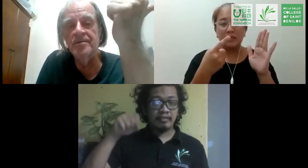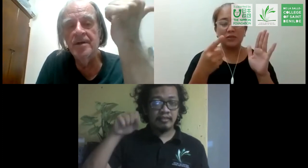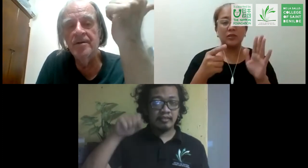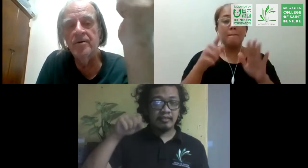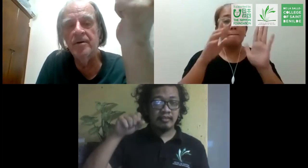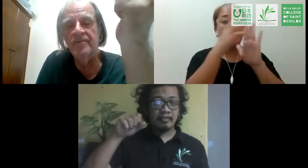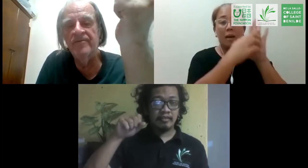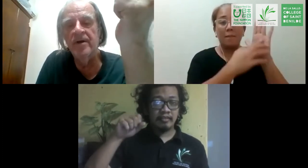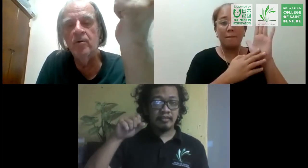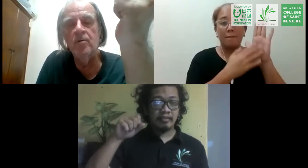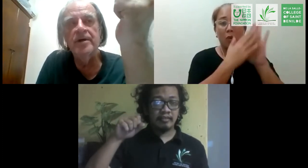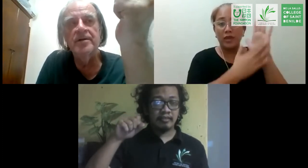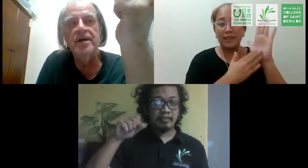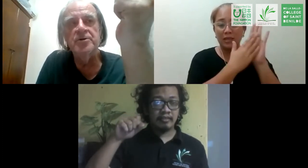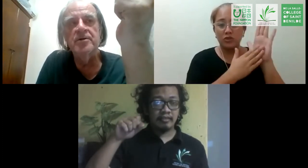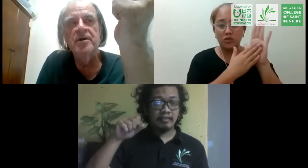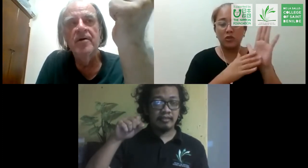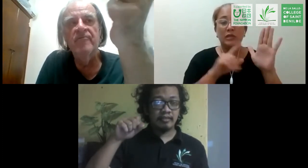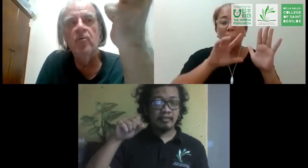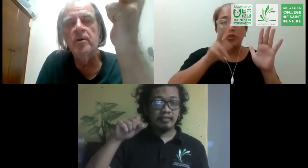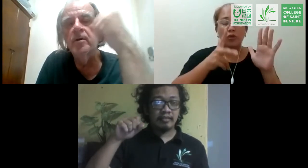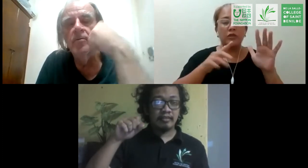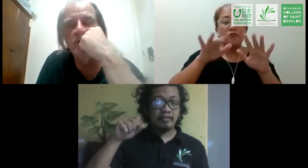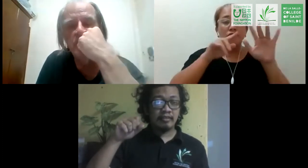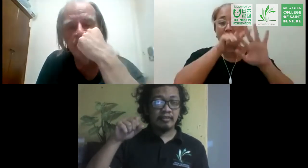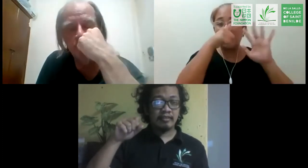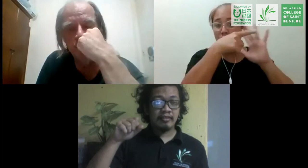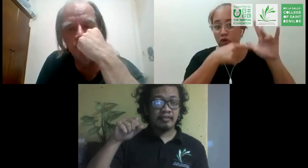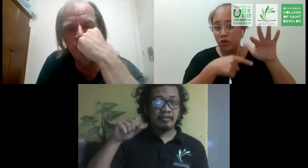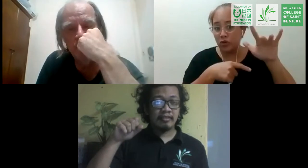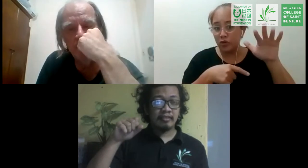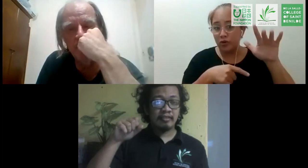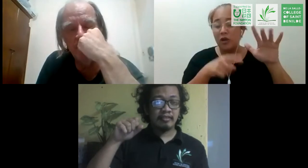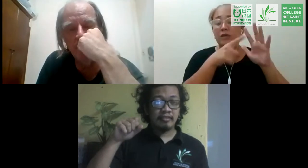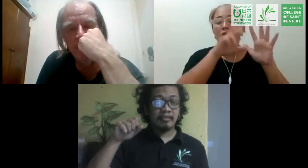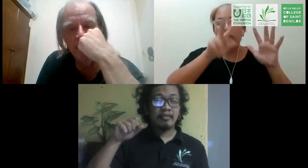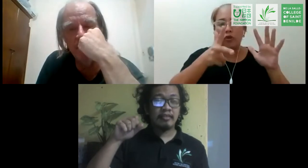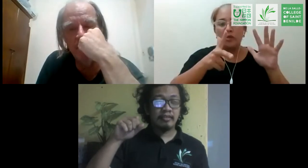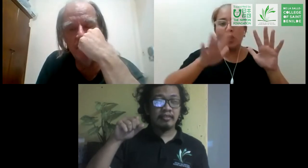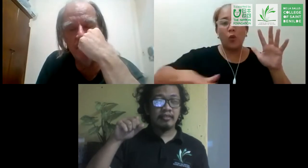orientation. Third, finger orientation. Fourth, location.